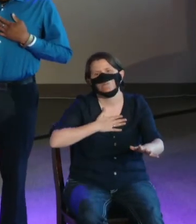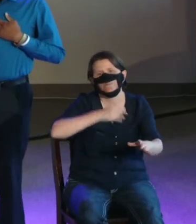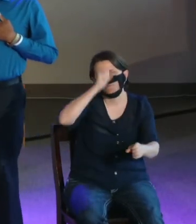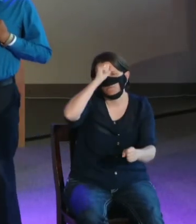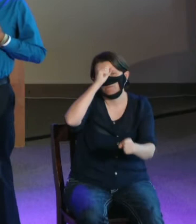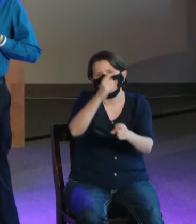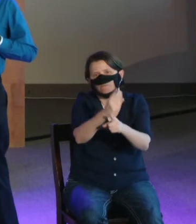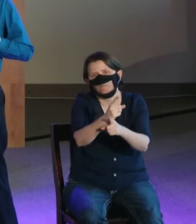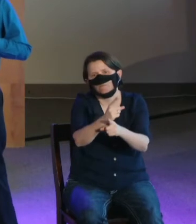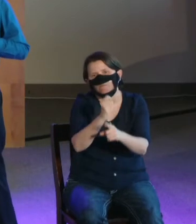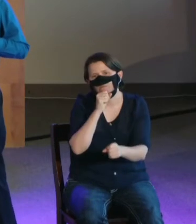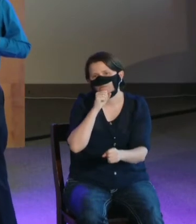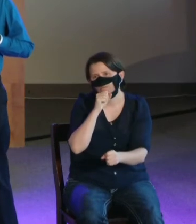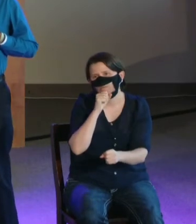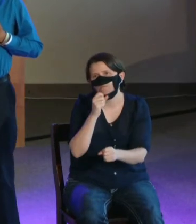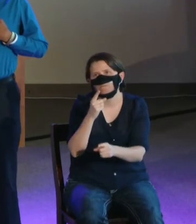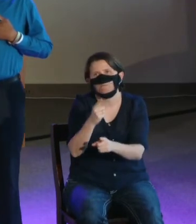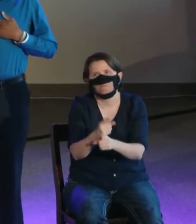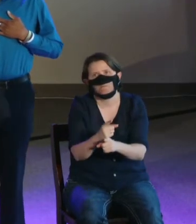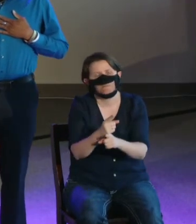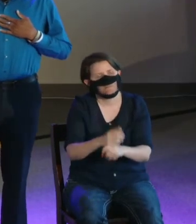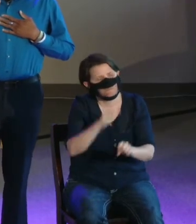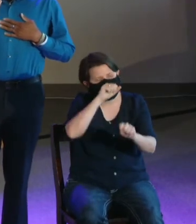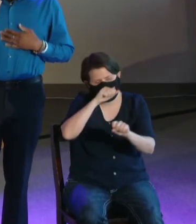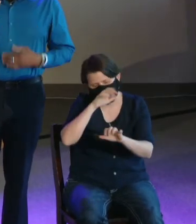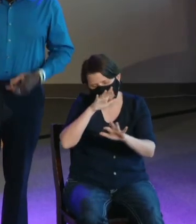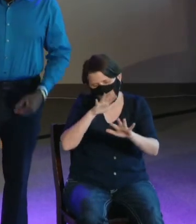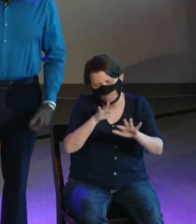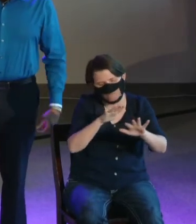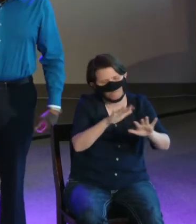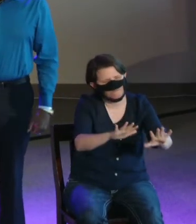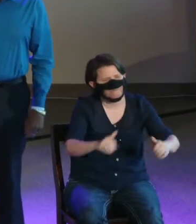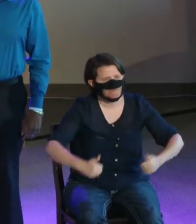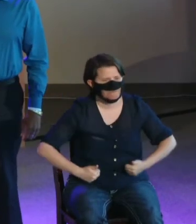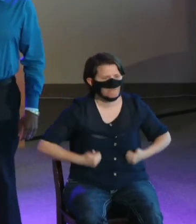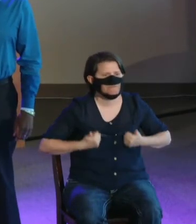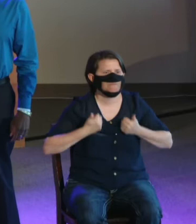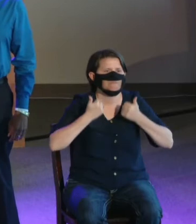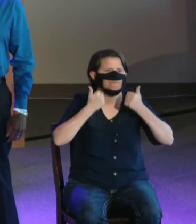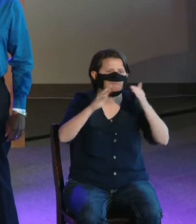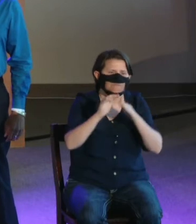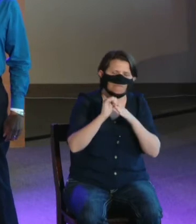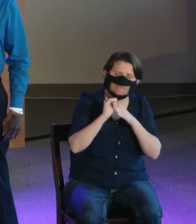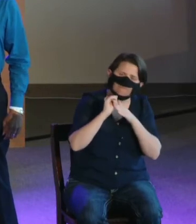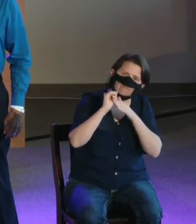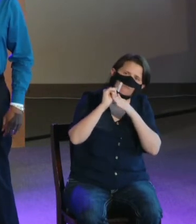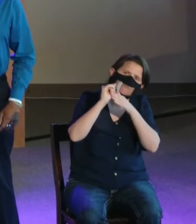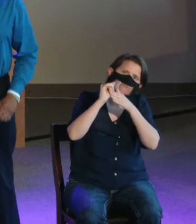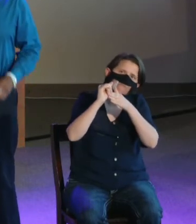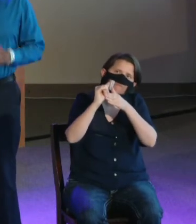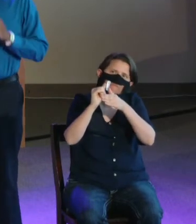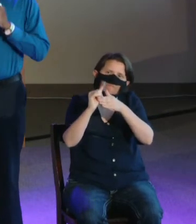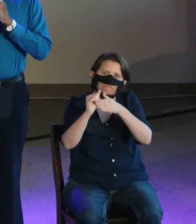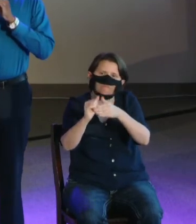Be blessed wherever this life is you.